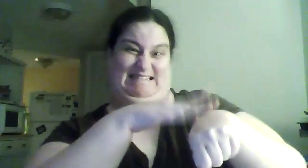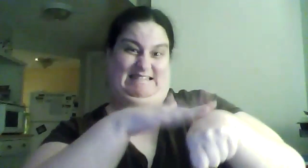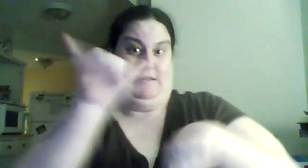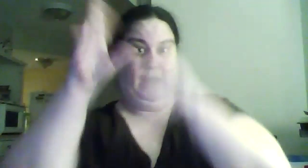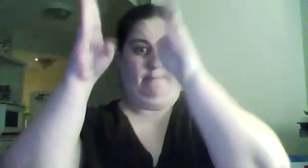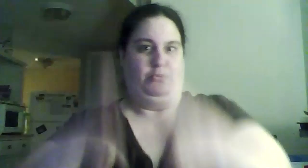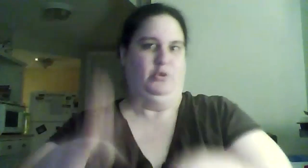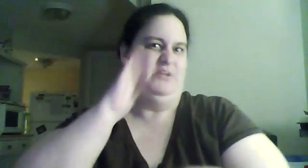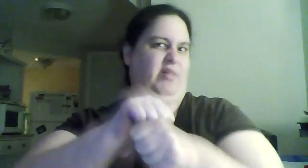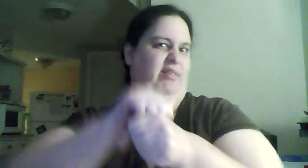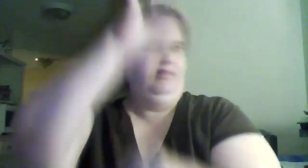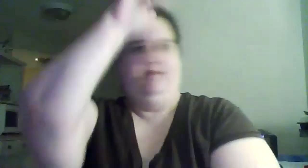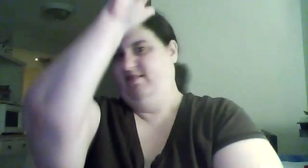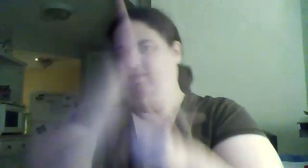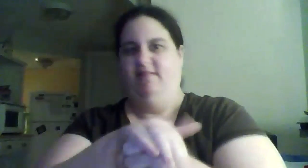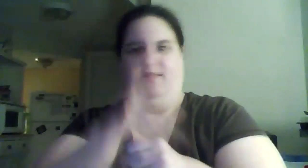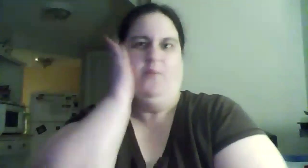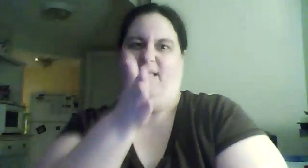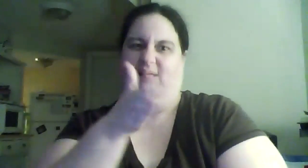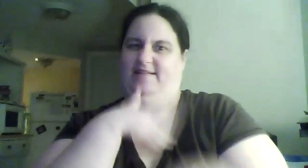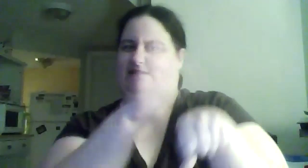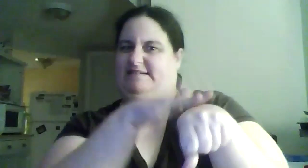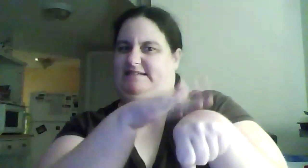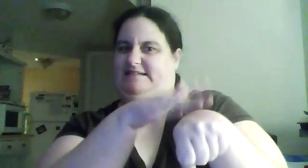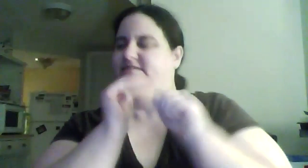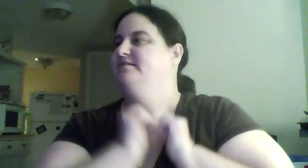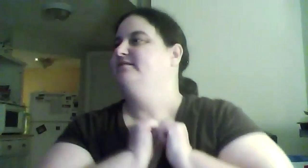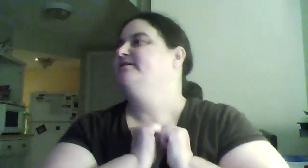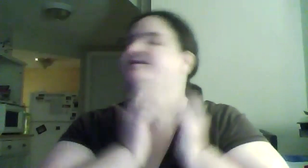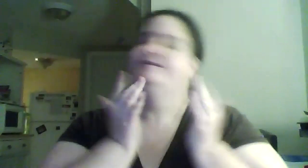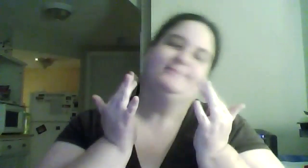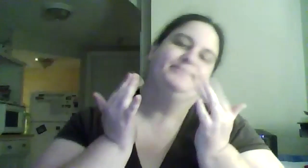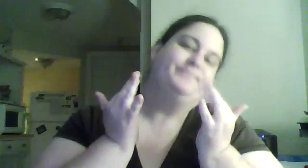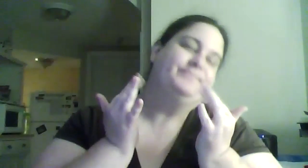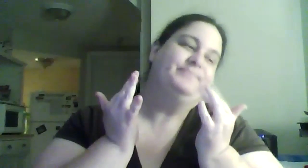deafblind individual. I'm going to need to be there so I can make sure that they're getting communication. And the police were absolutely not